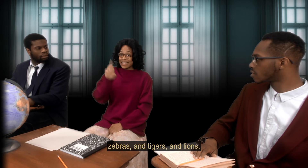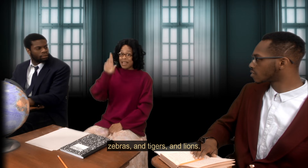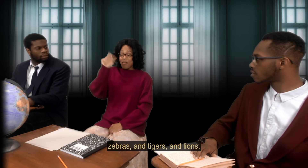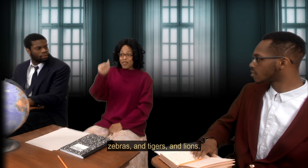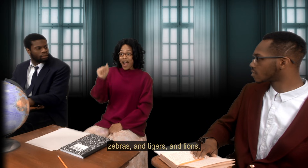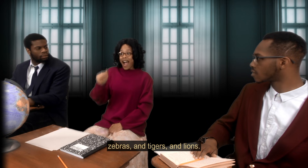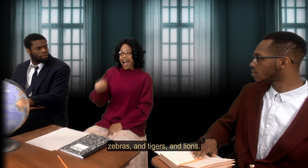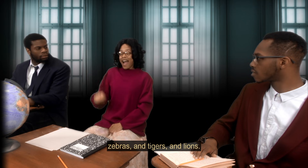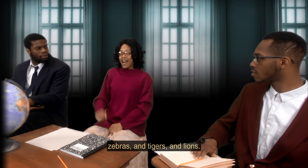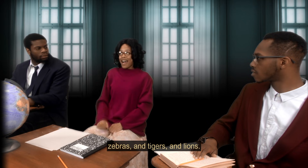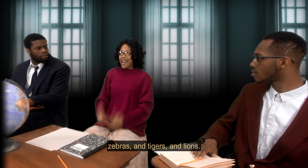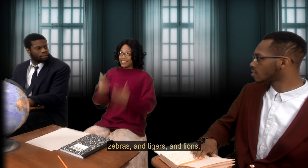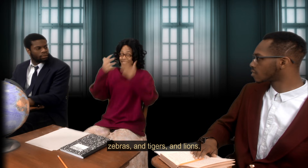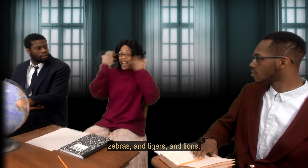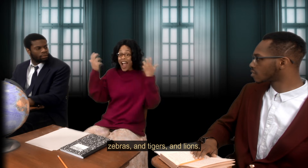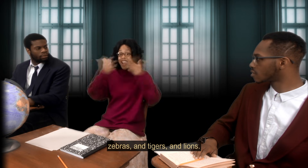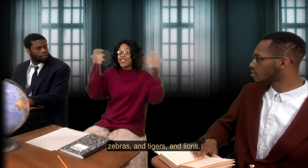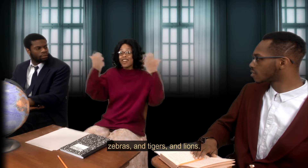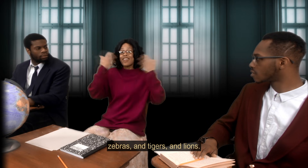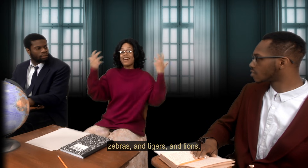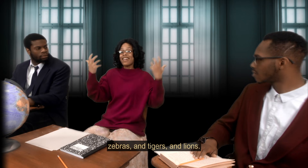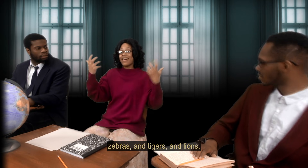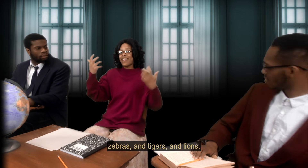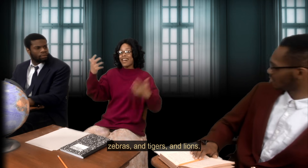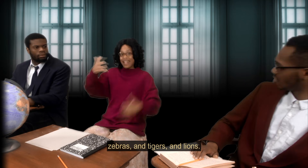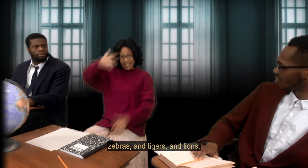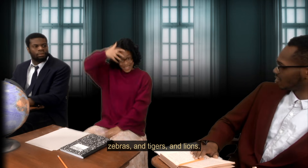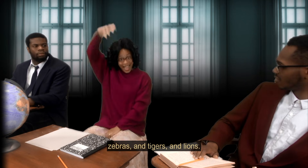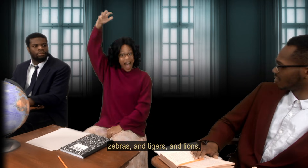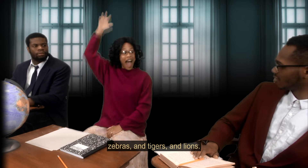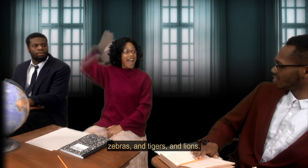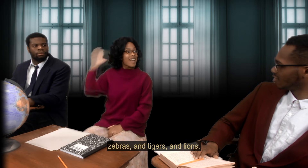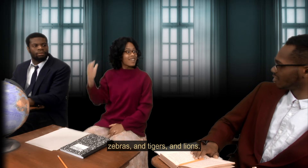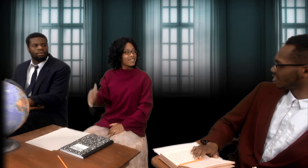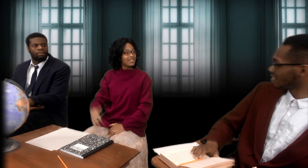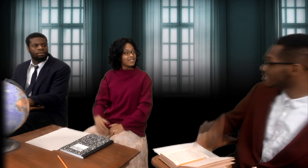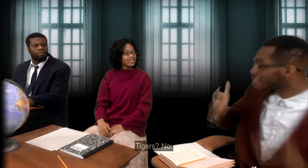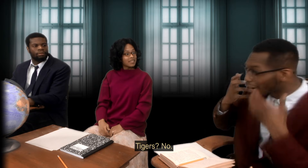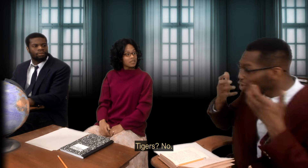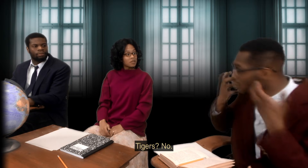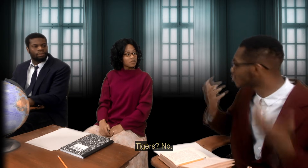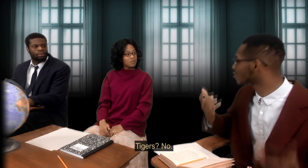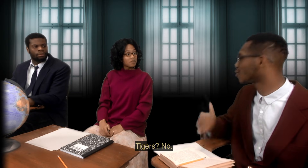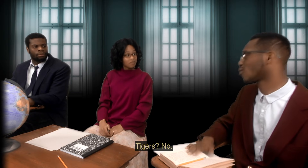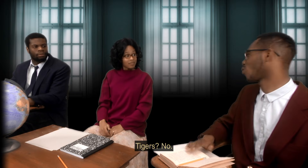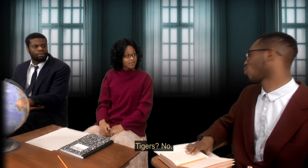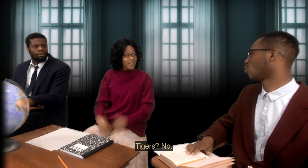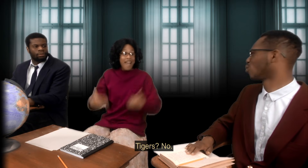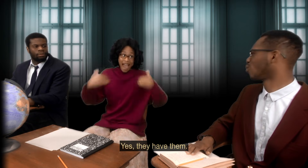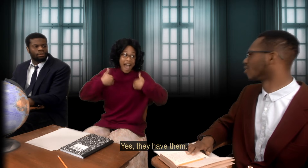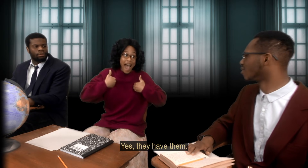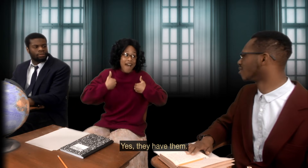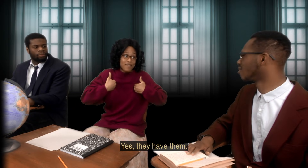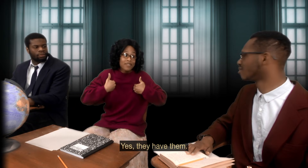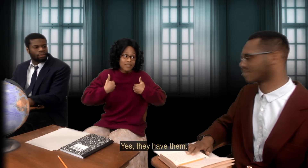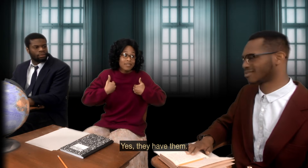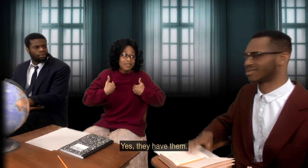zebras, and tigers and lions. Tigers? No. Yes, they had